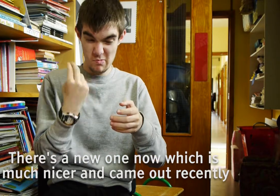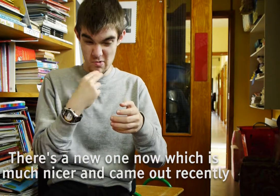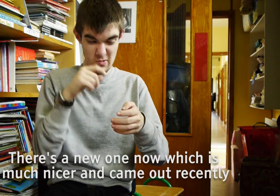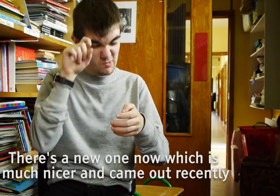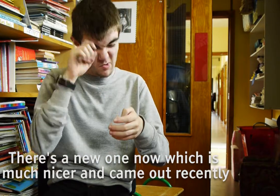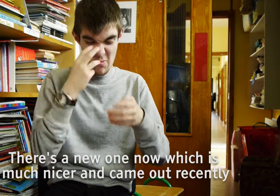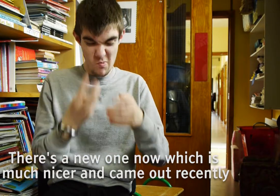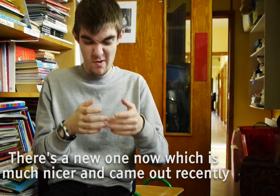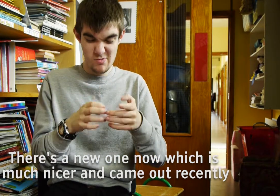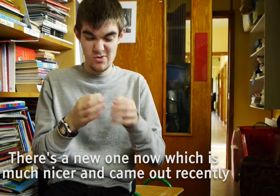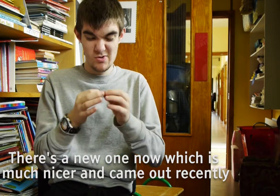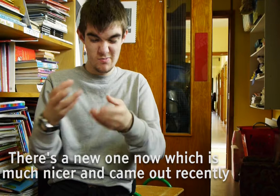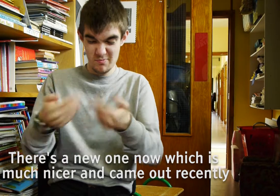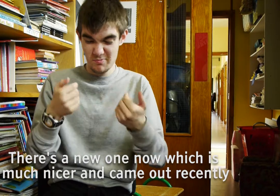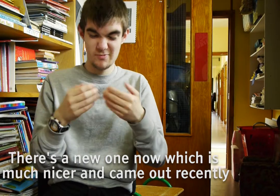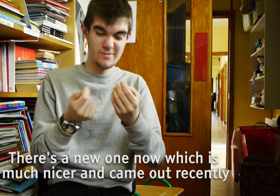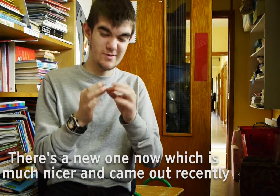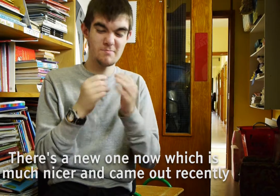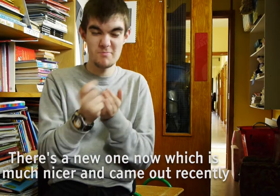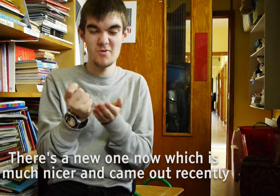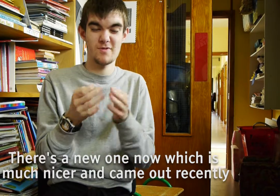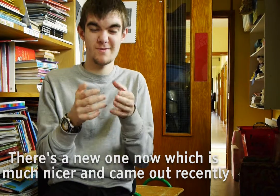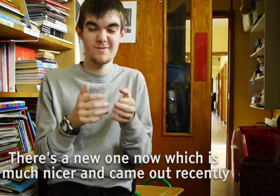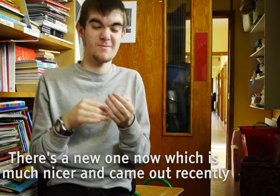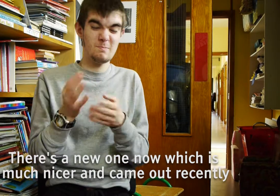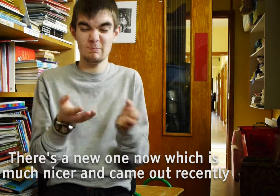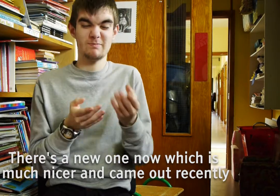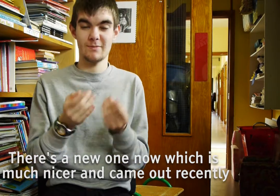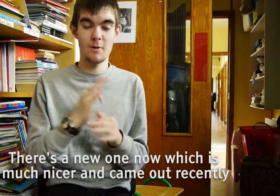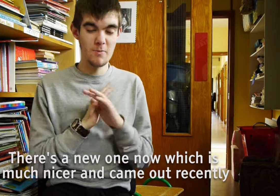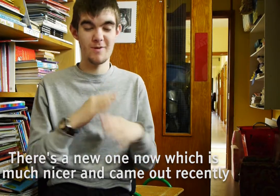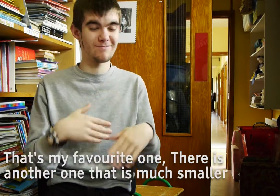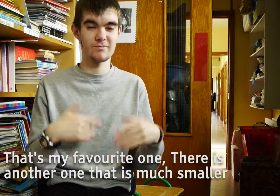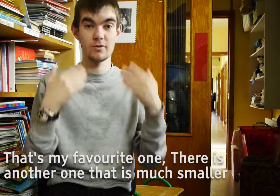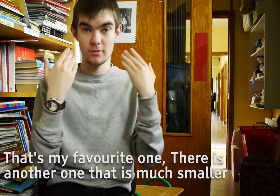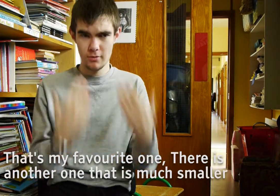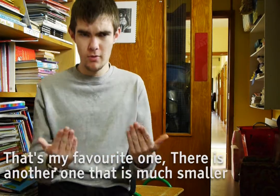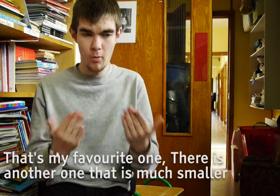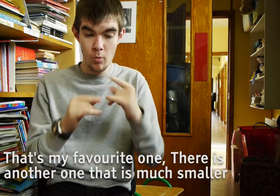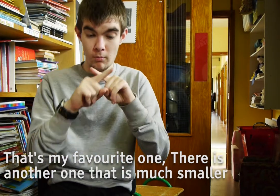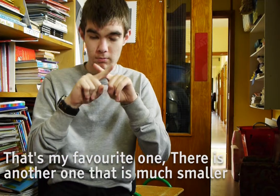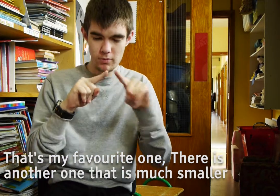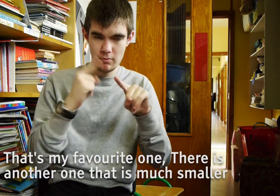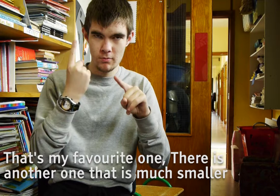Because there's a new one now, which is much nicer and was bought recently, and that's my favourite one.